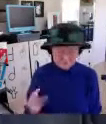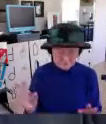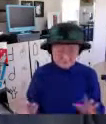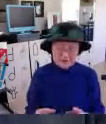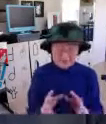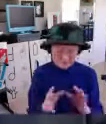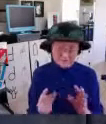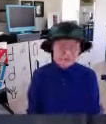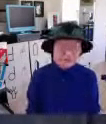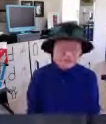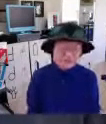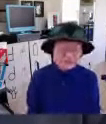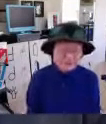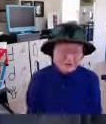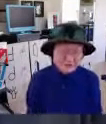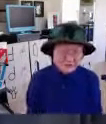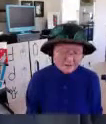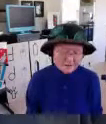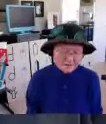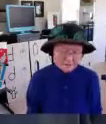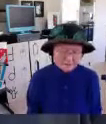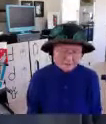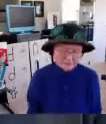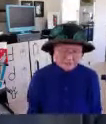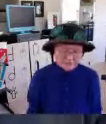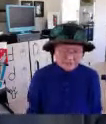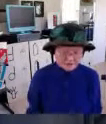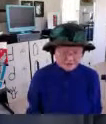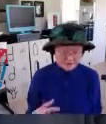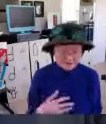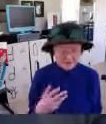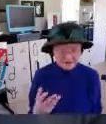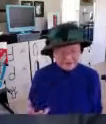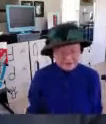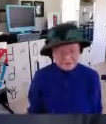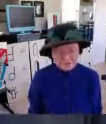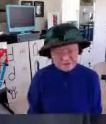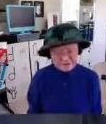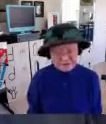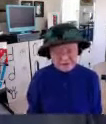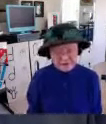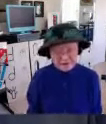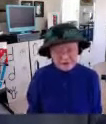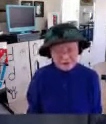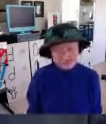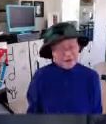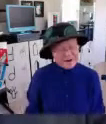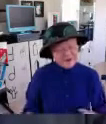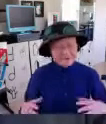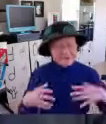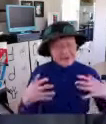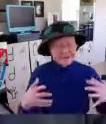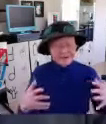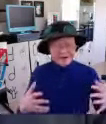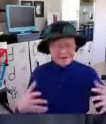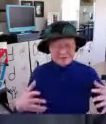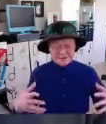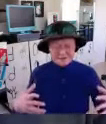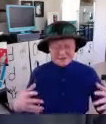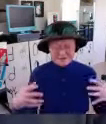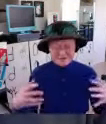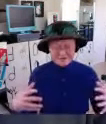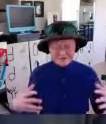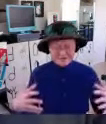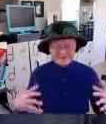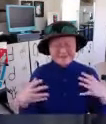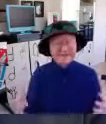have Ethiopian handshakes in the International Sign Writing Alphabet 2010. But what I'm really getting at is that I feel